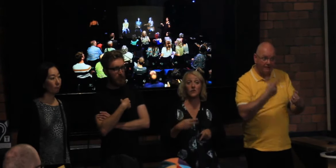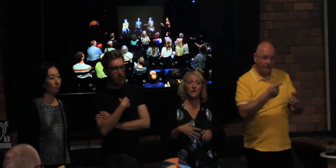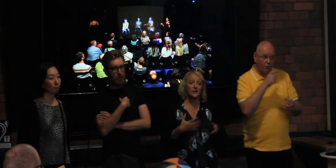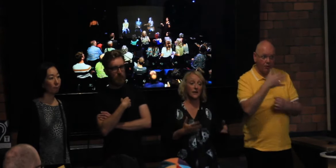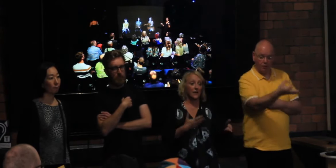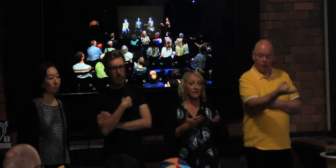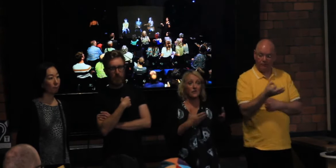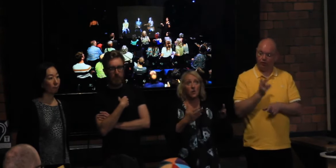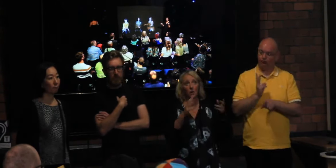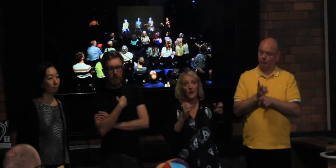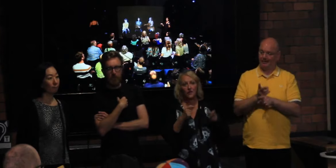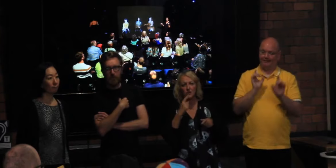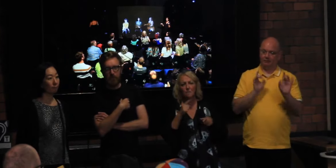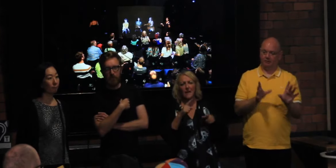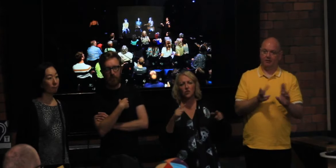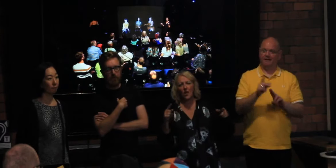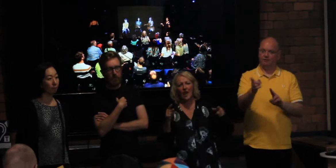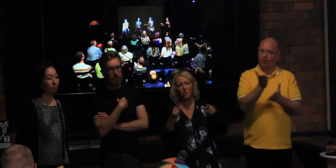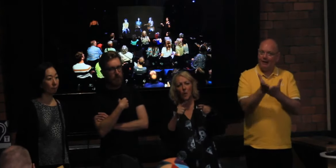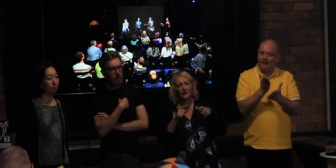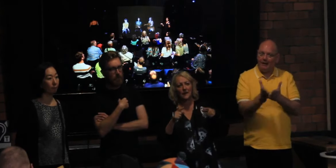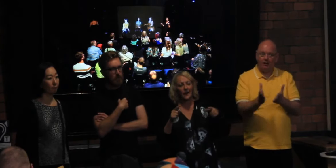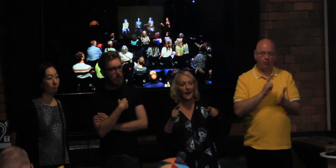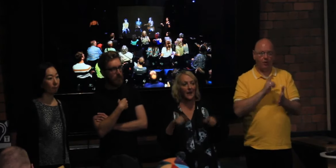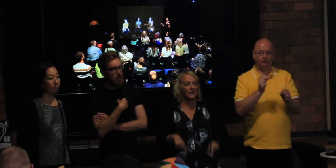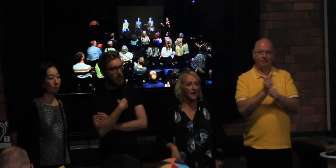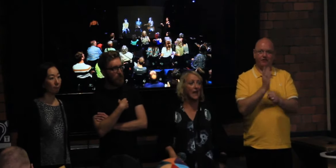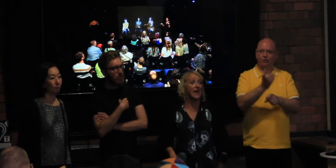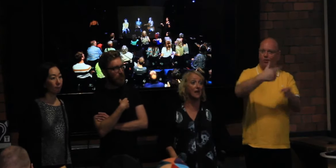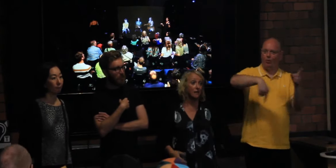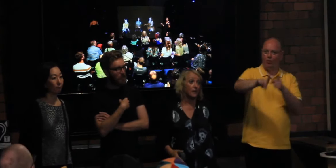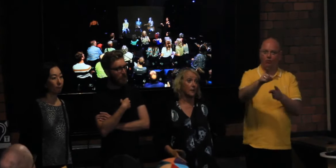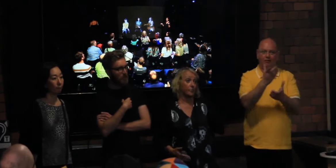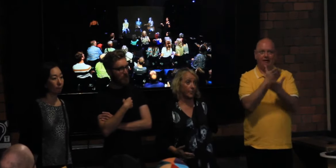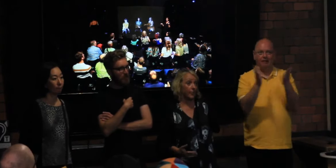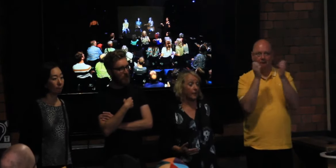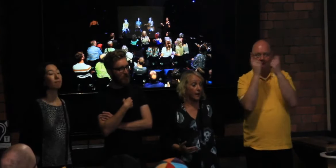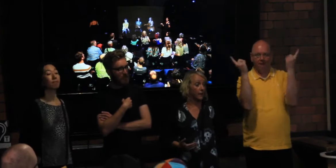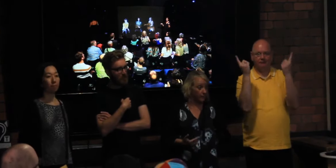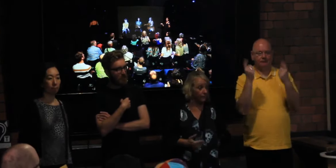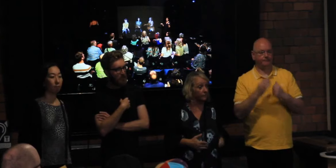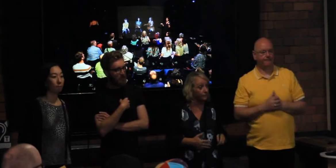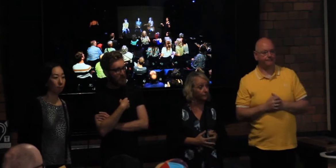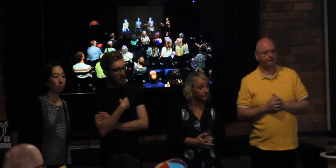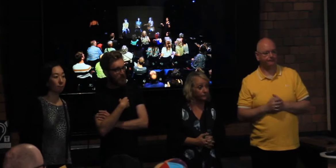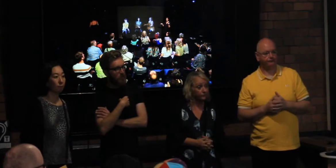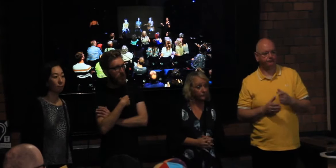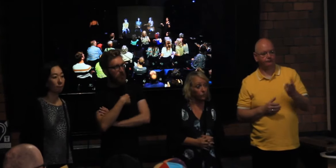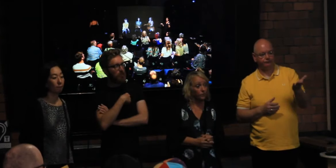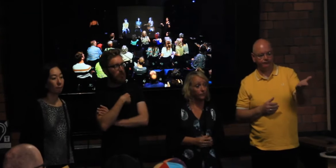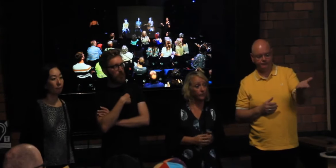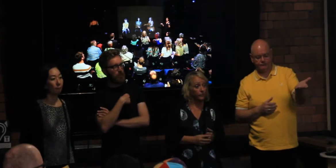the question if it's not clear, just to make sure that everyone can connect and hear. Yeah, so